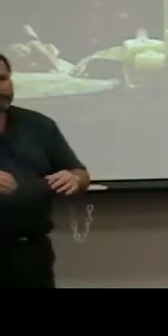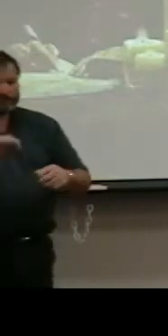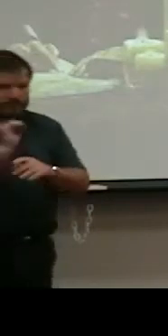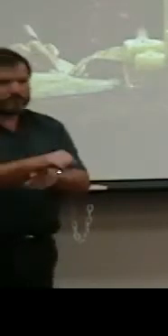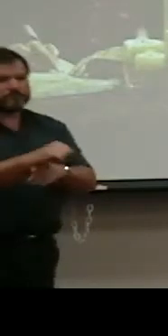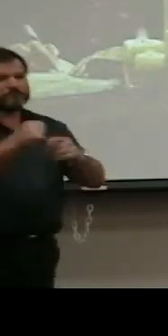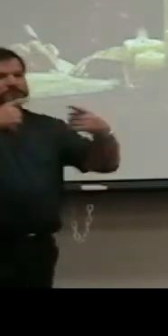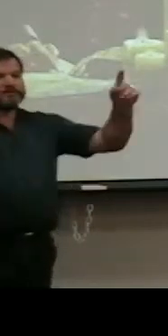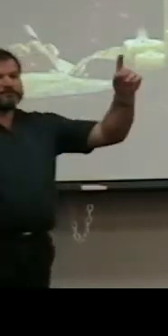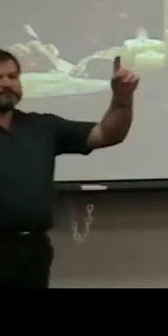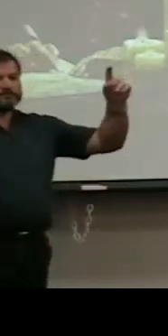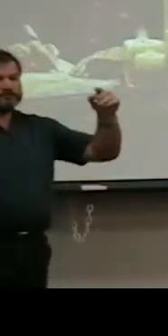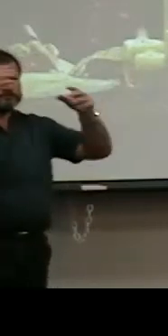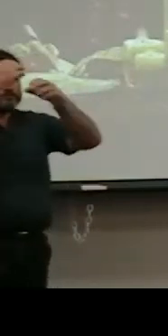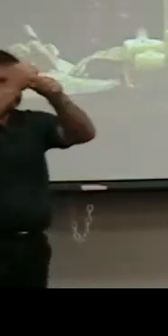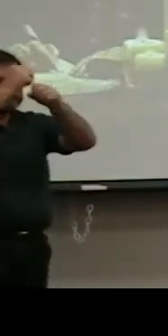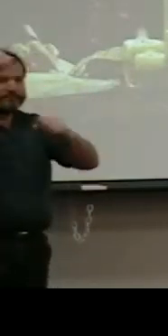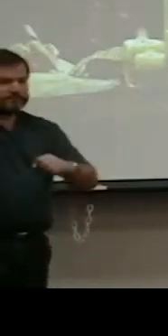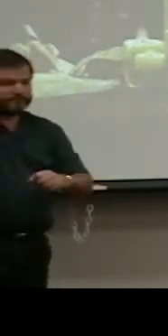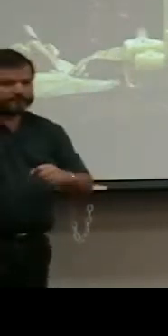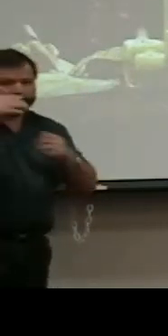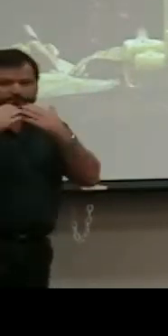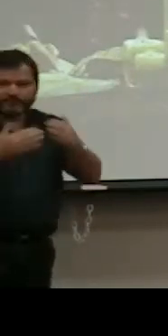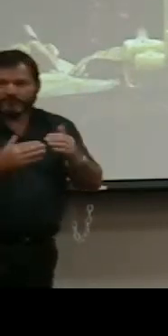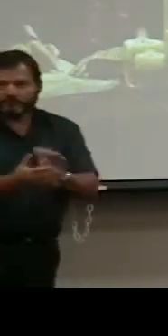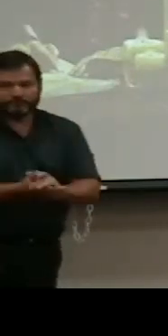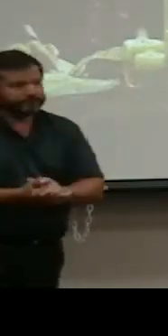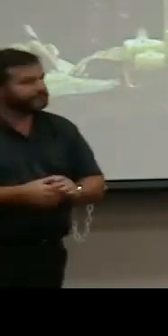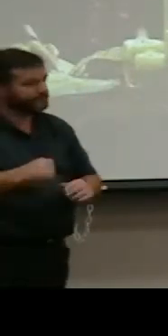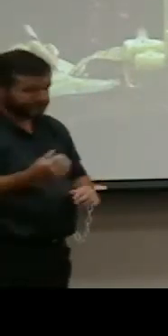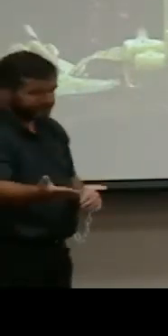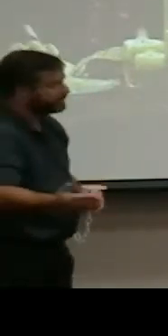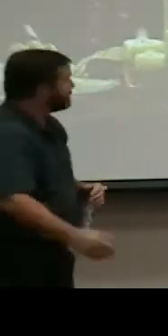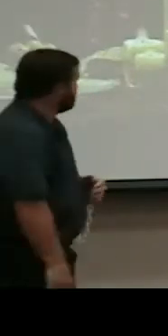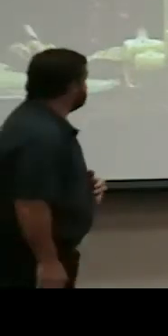Faith that overcame and been successful? Thank you. Yes.